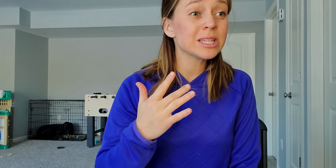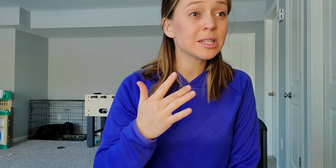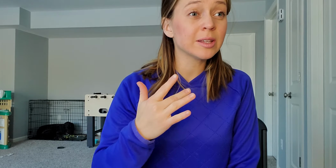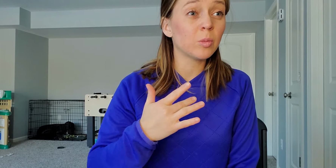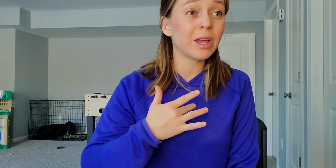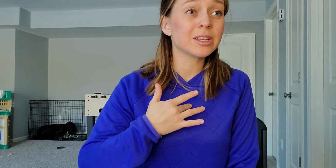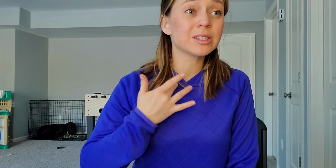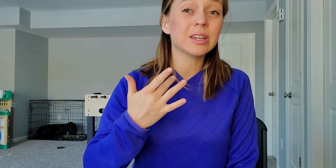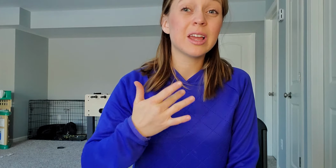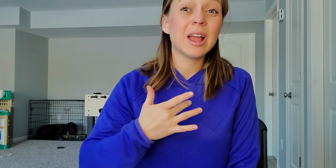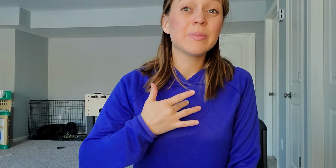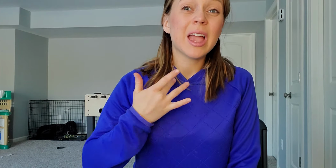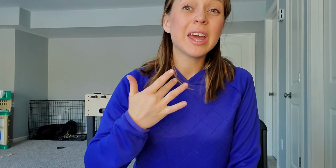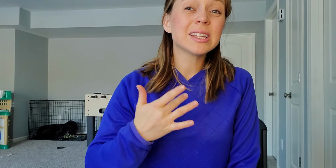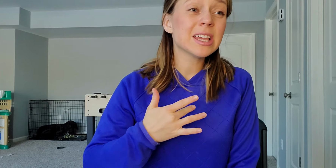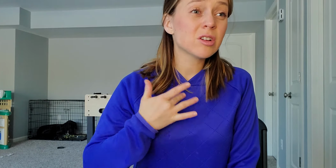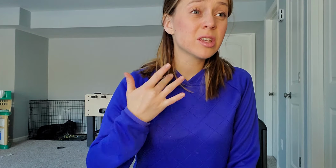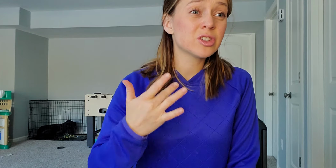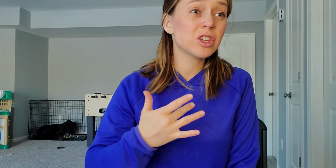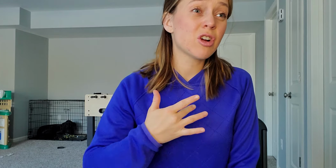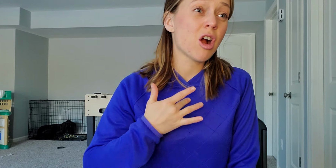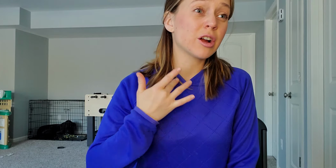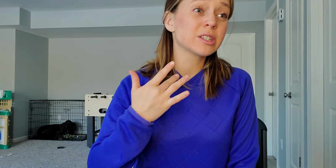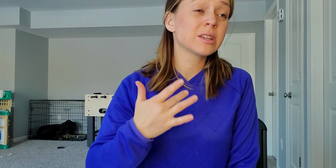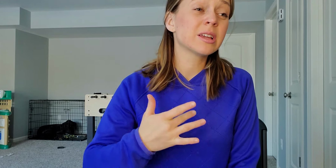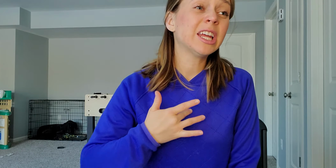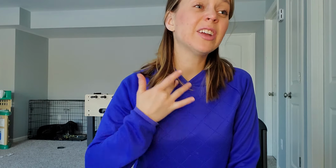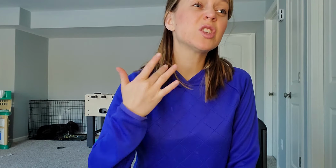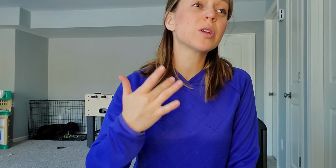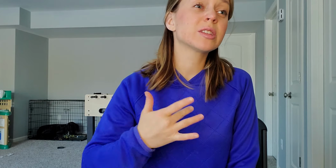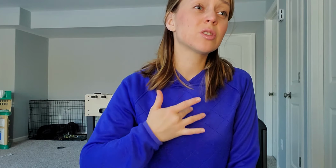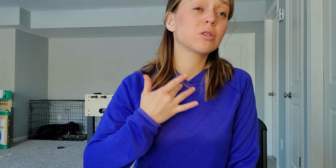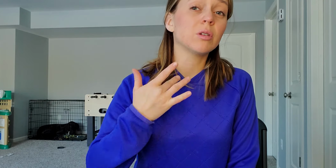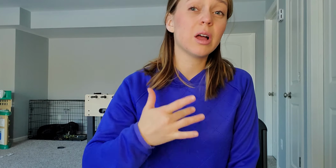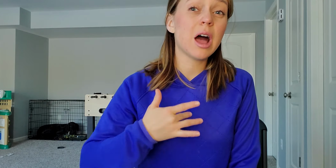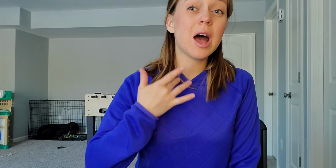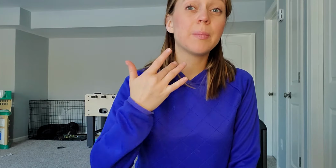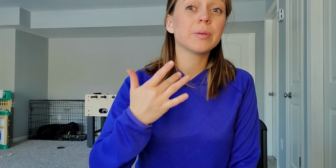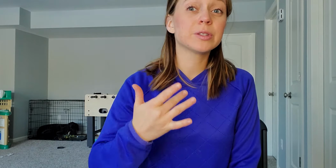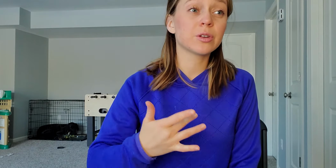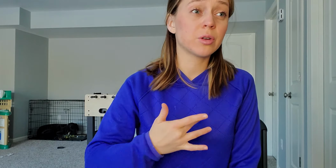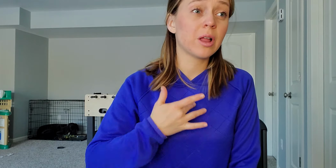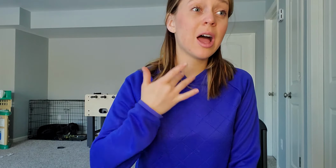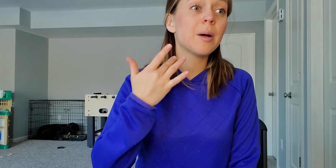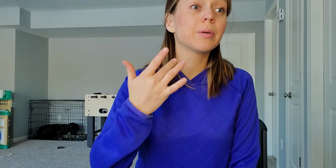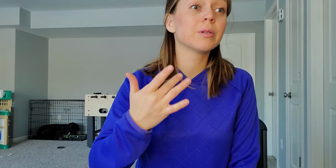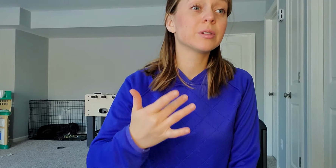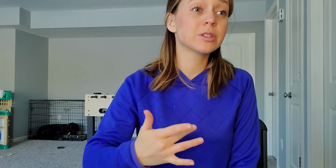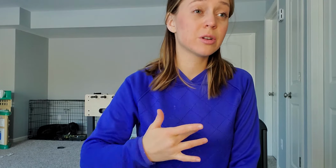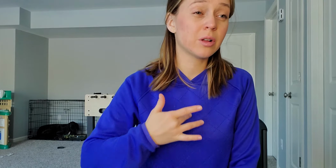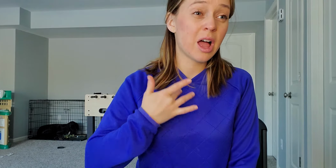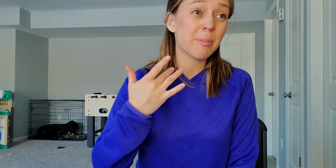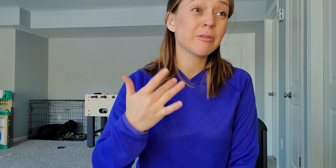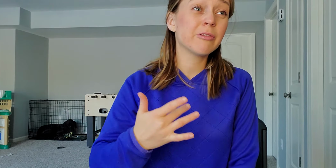a little bit. And it's like you're touching your heart. Kind of like doing a circle. Up, circle, up. Circle up.